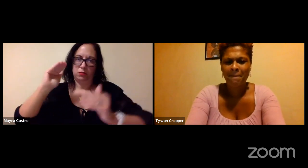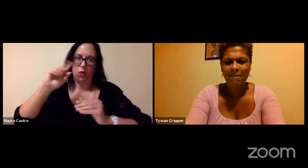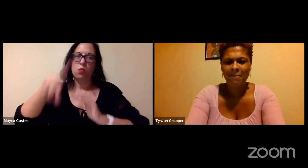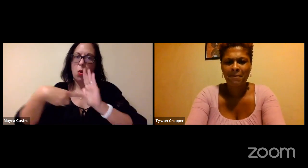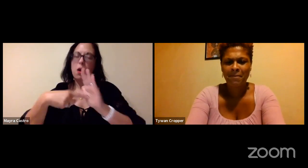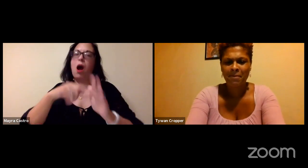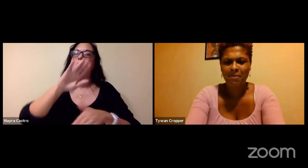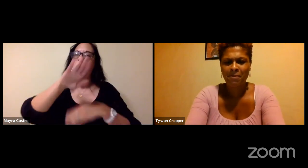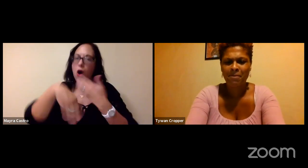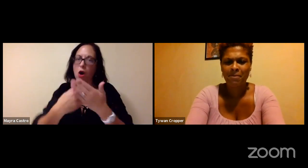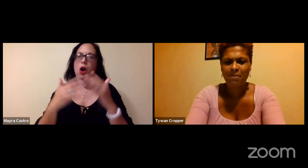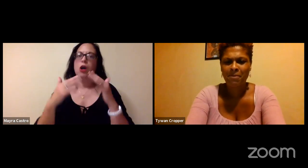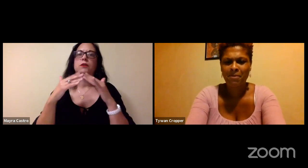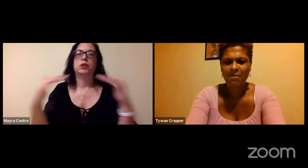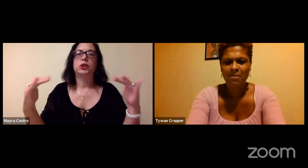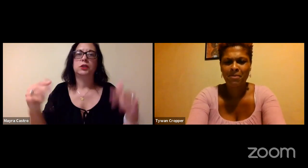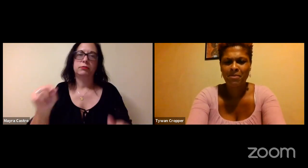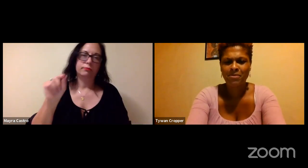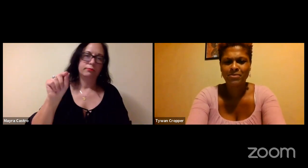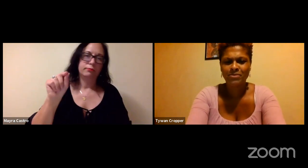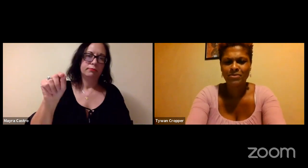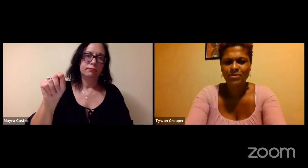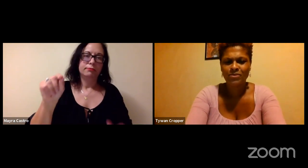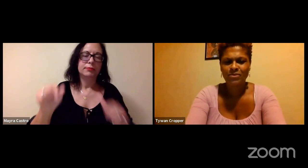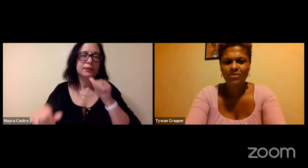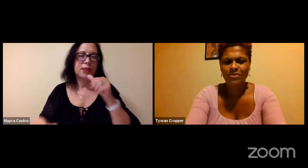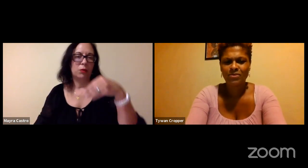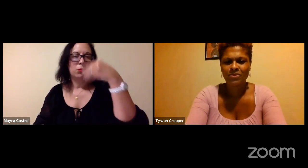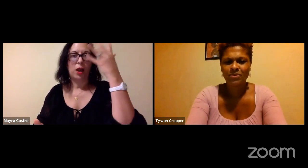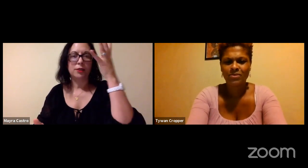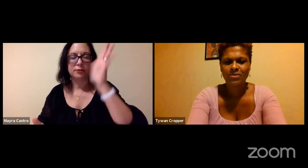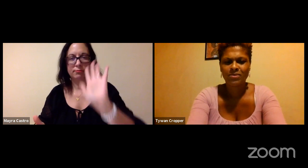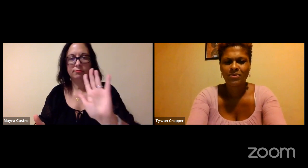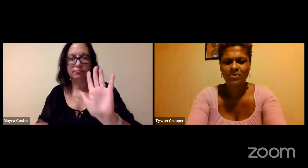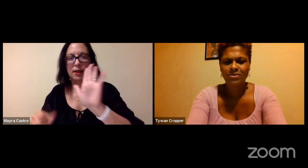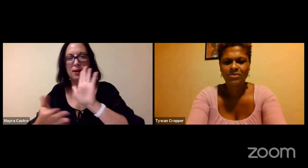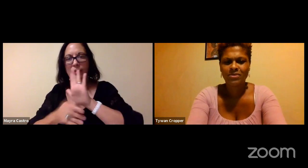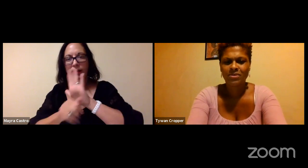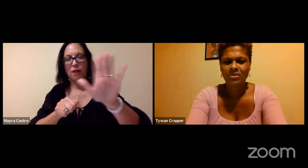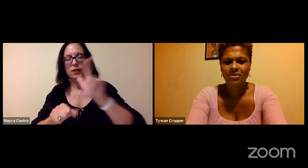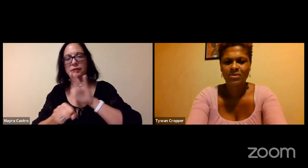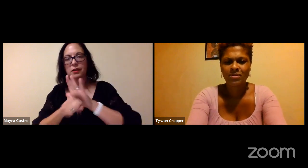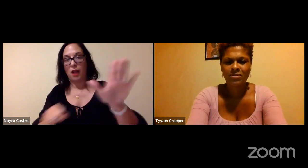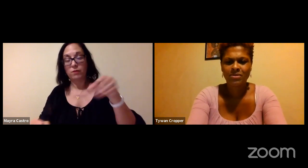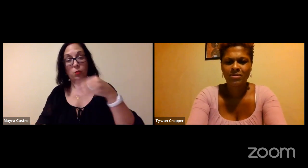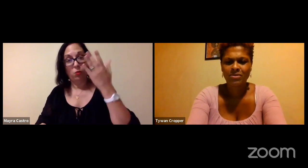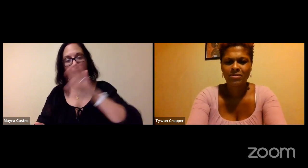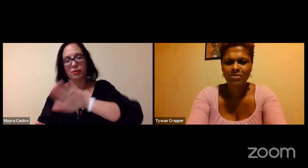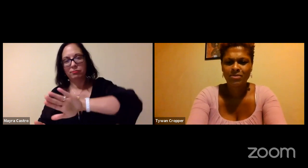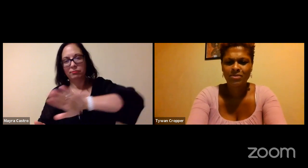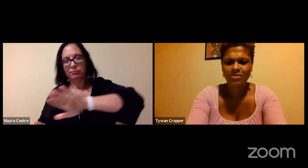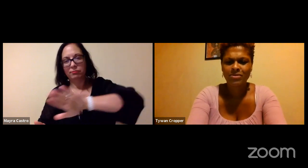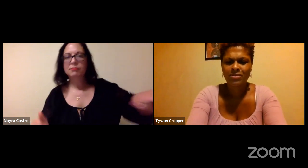Let's get our deaf kids meeting role models of diversity.